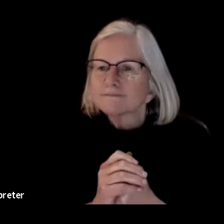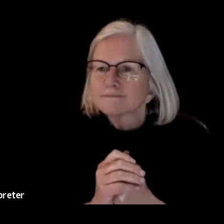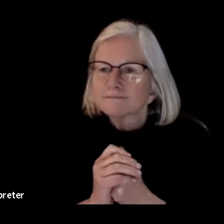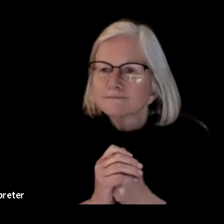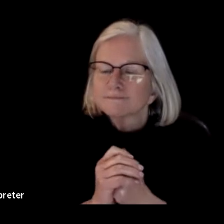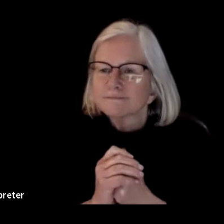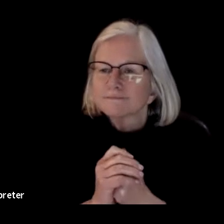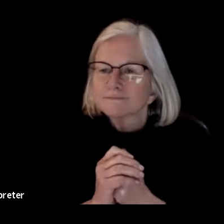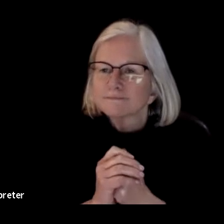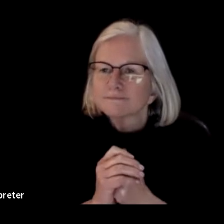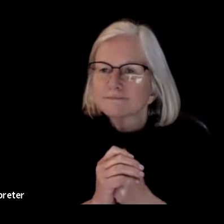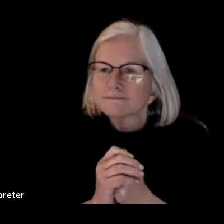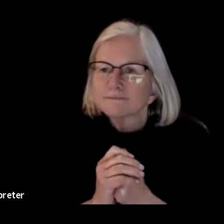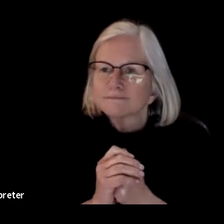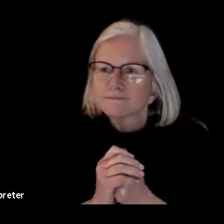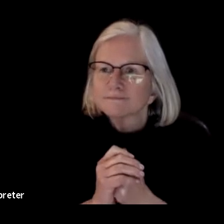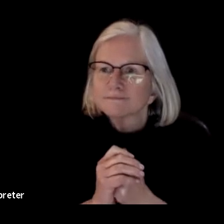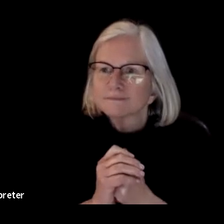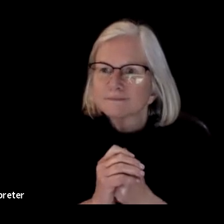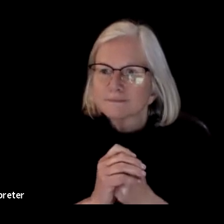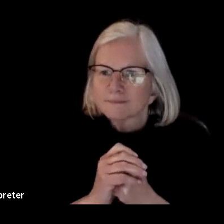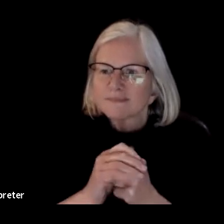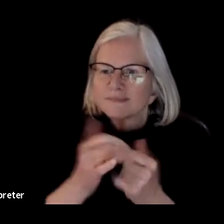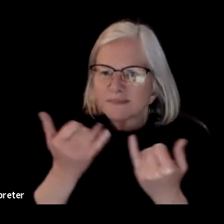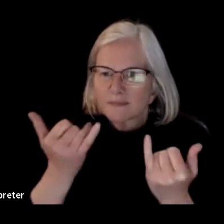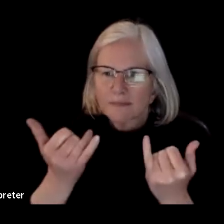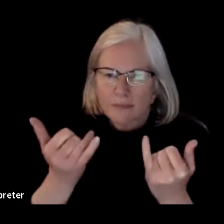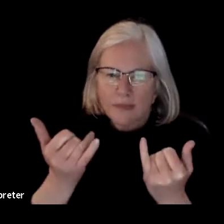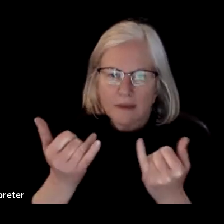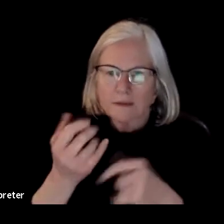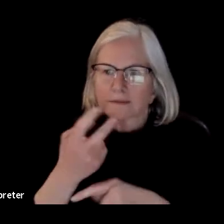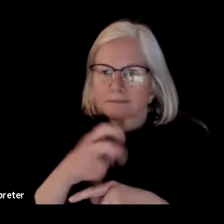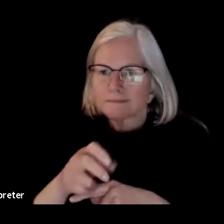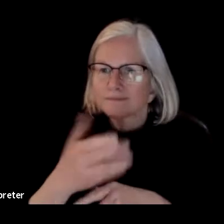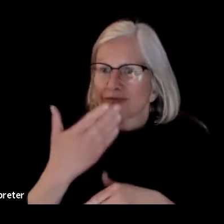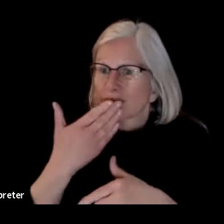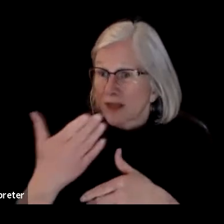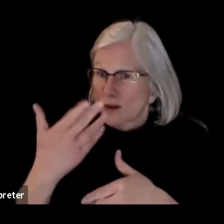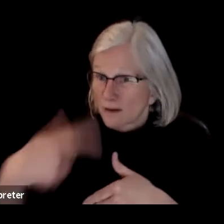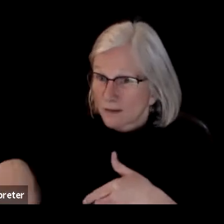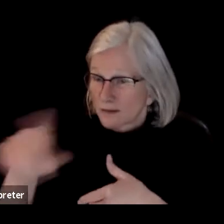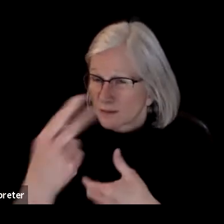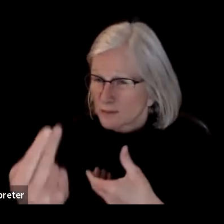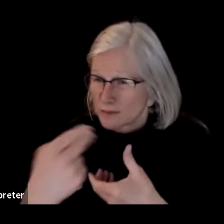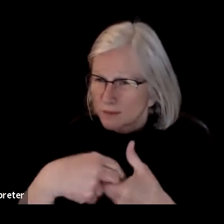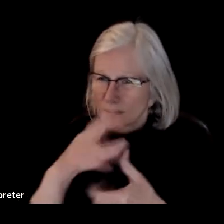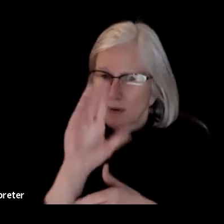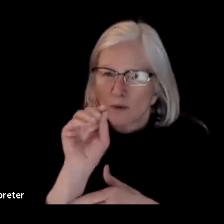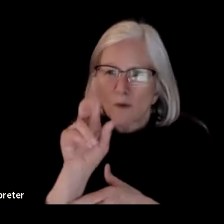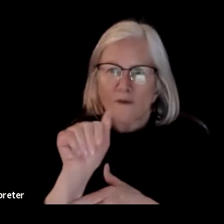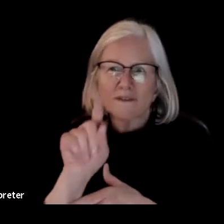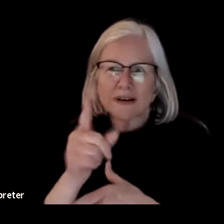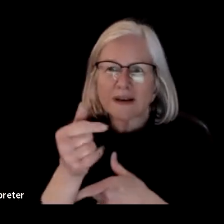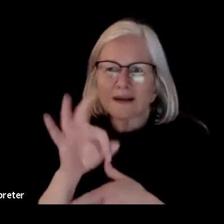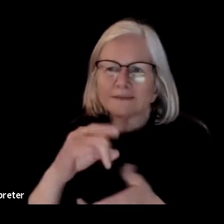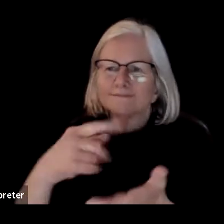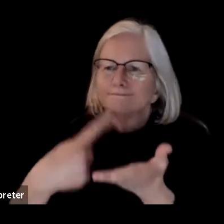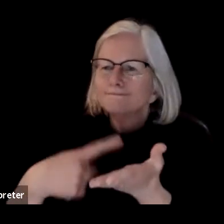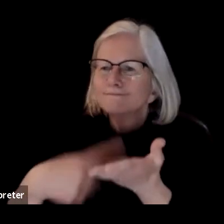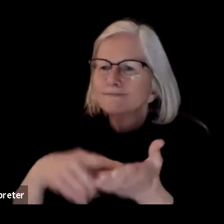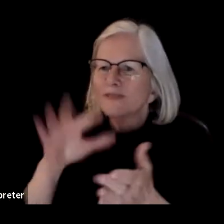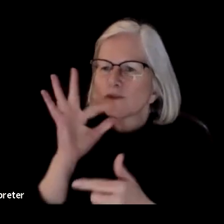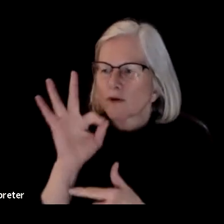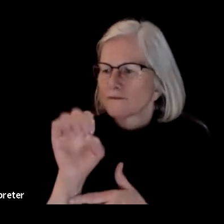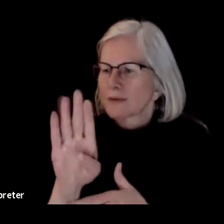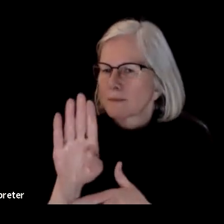Michael Schomburg. Go ahead, sir. Thanks for joining us for the COVID-19 media briefing for February 24th. We'll start today with